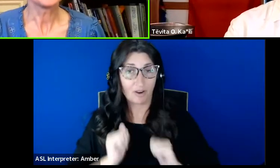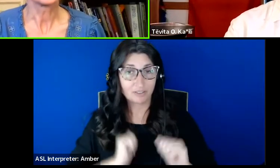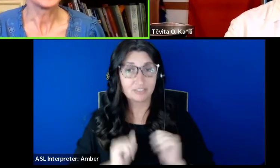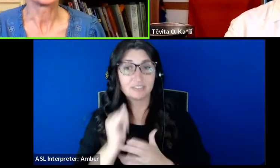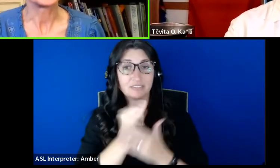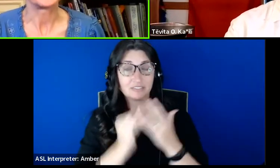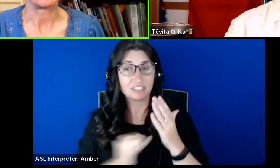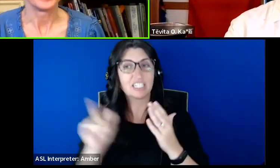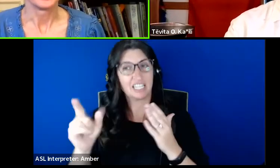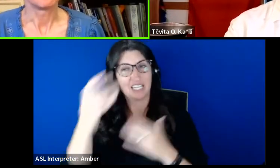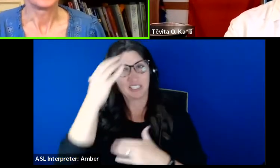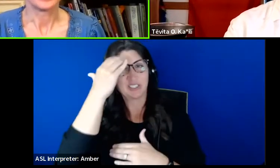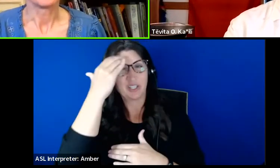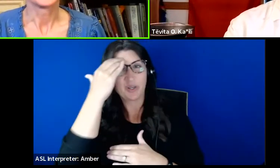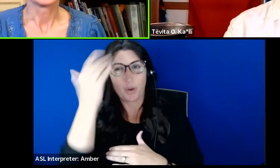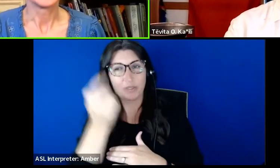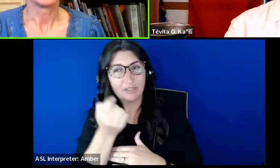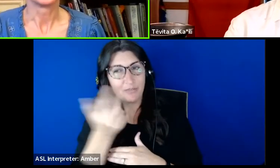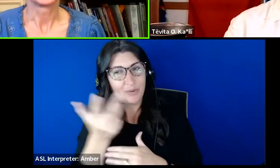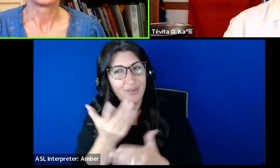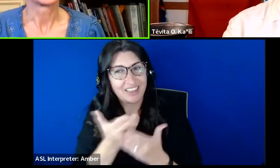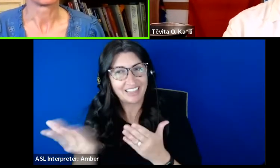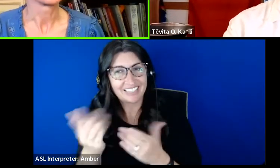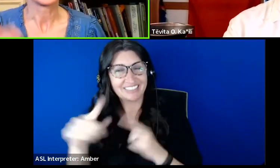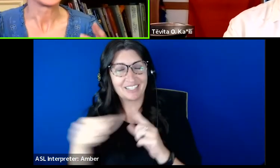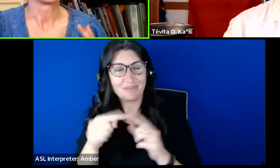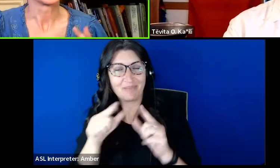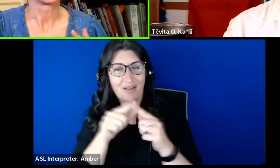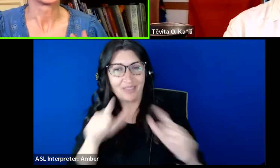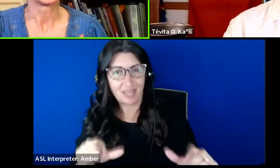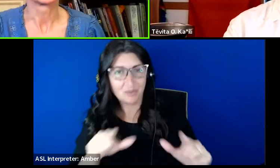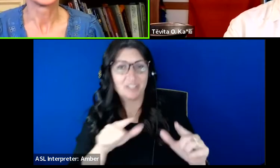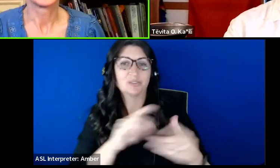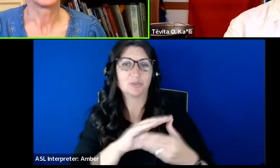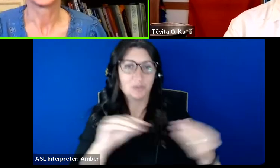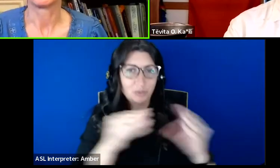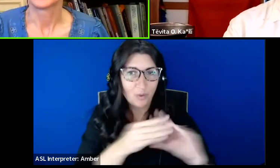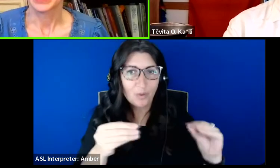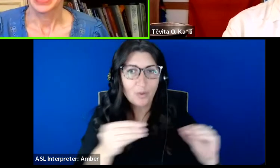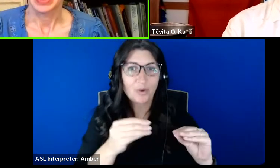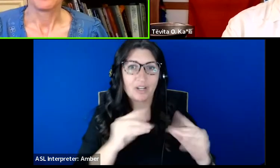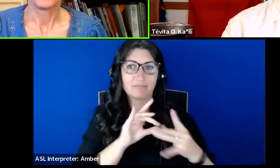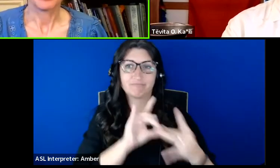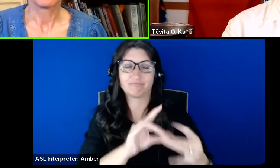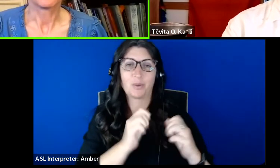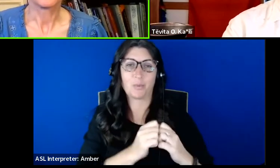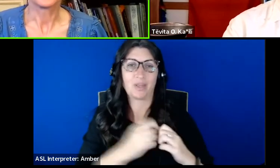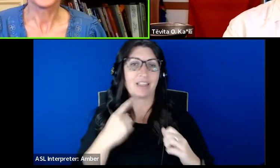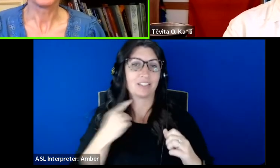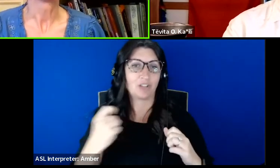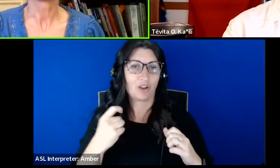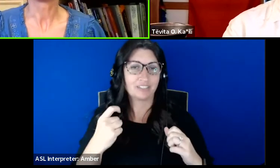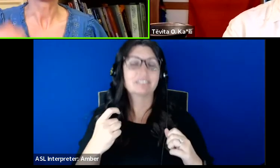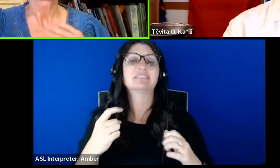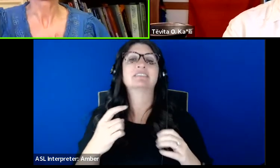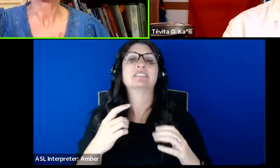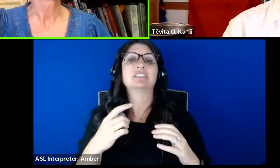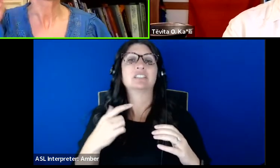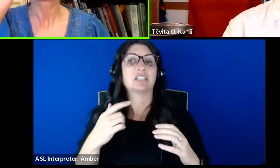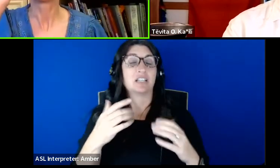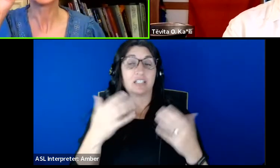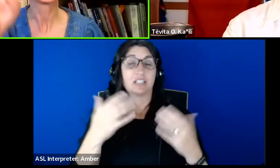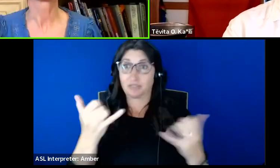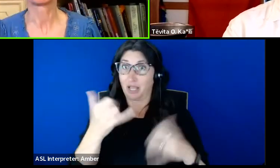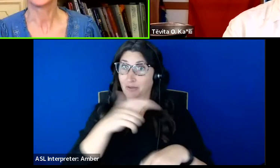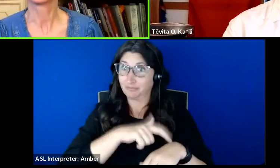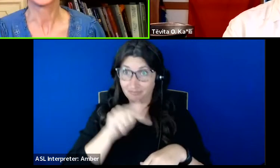he knows a thing or two about language of story and when it comes to Tongan. And without further ado, we will give that to